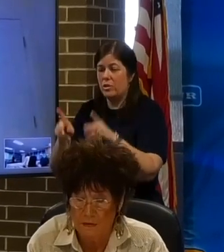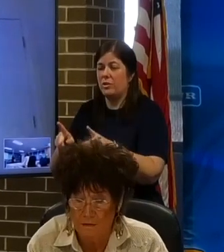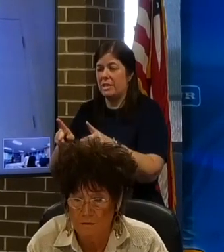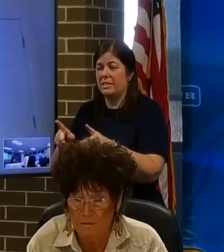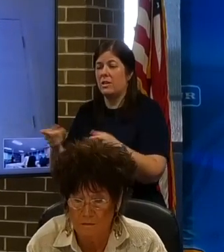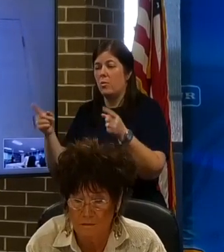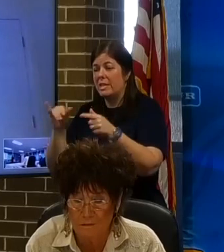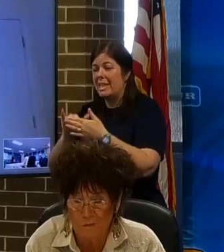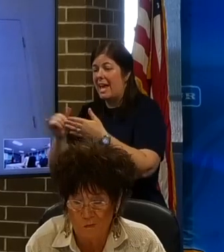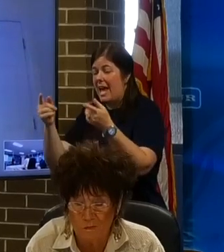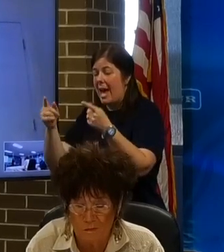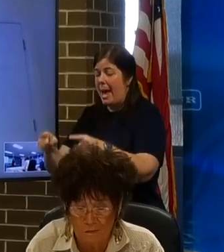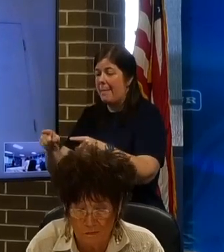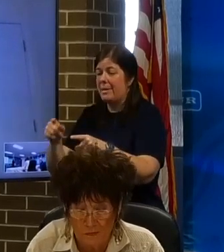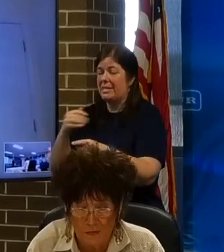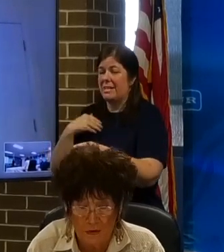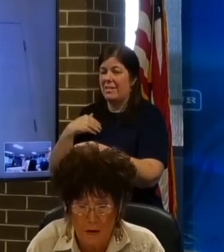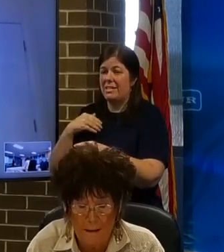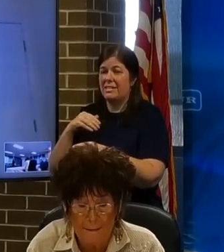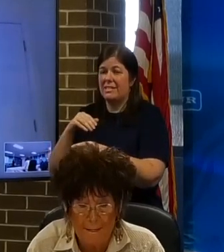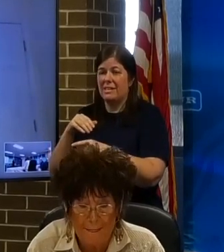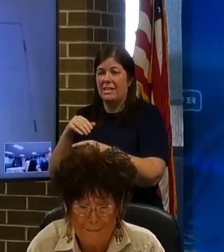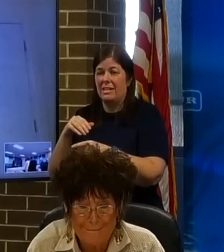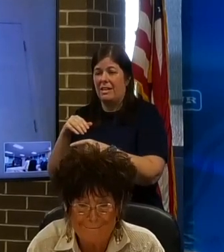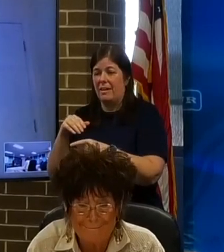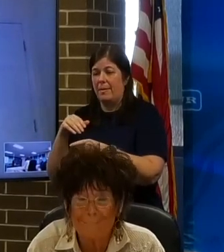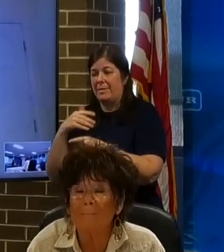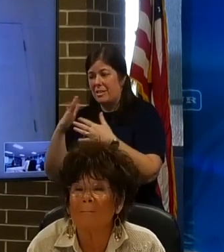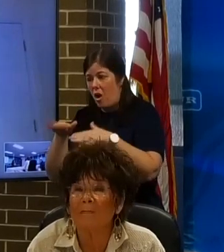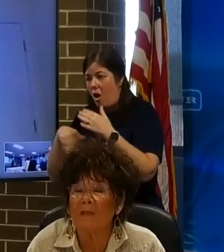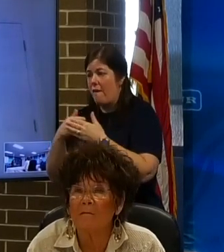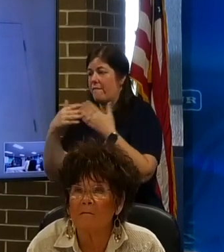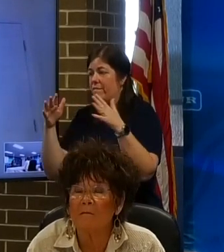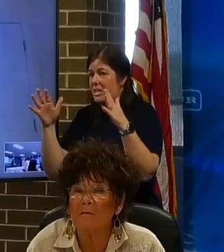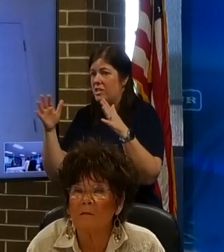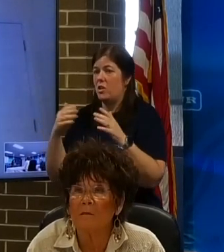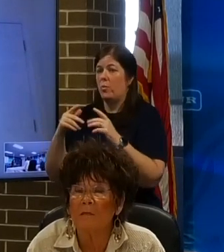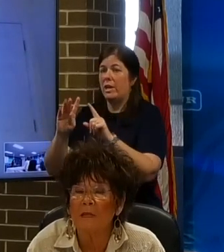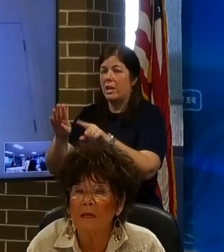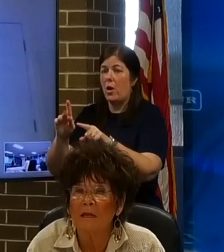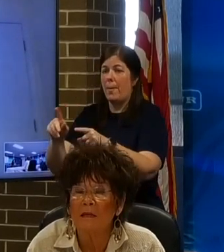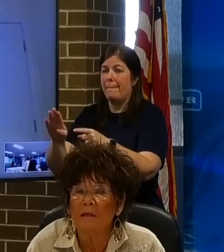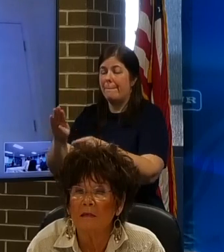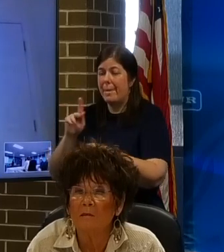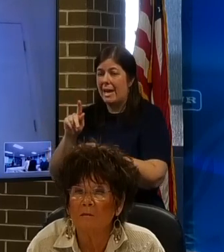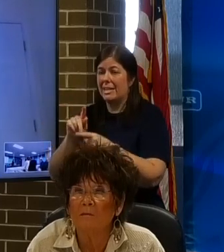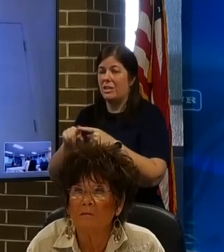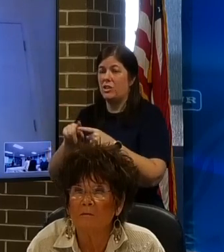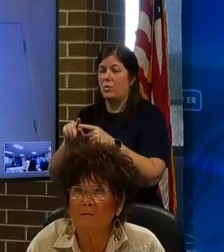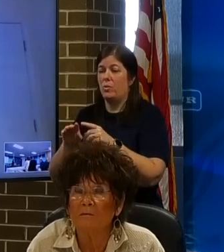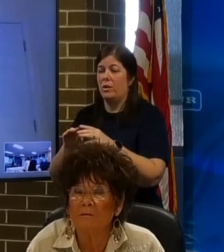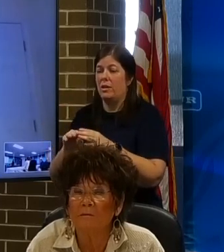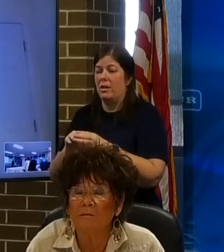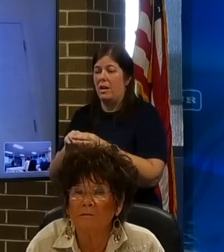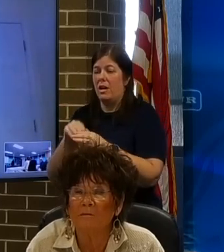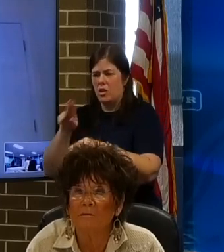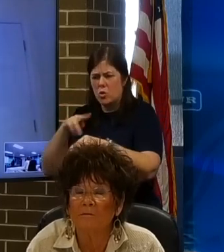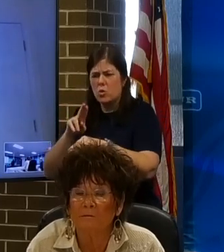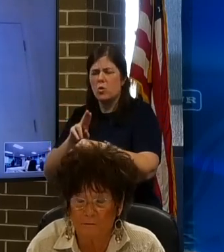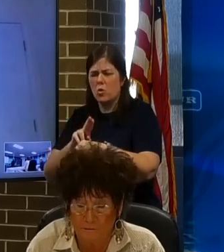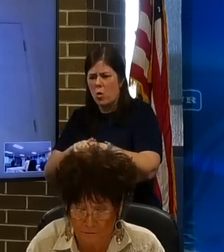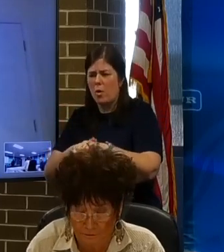know once we get past this phase and we start rolling back into an open economy, that